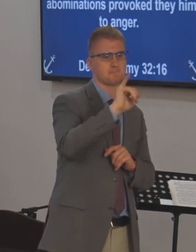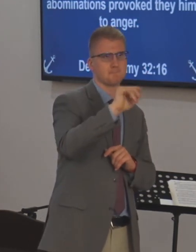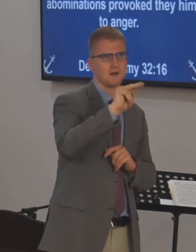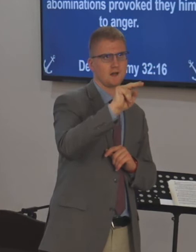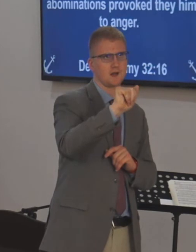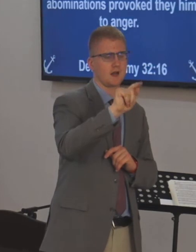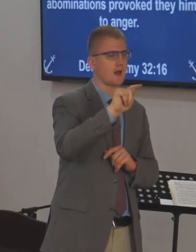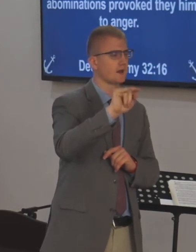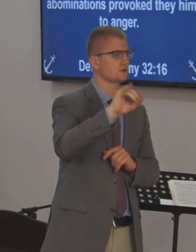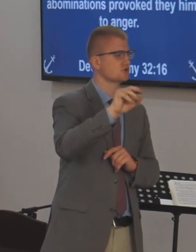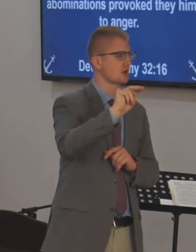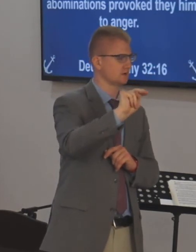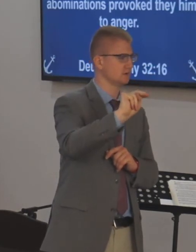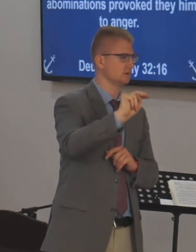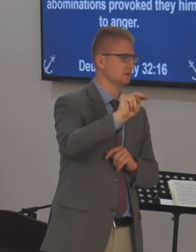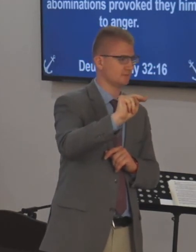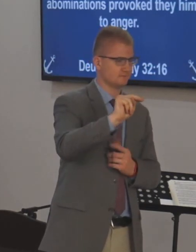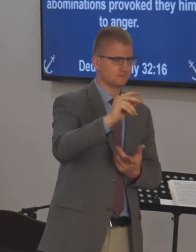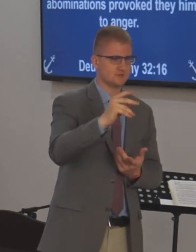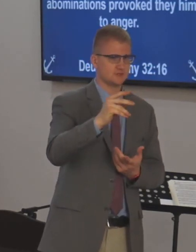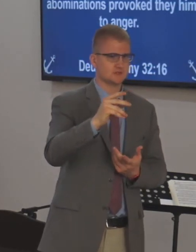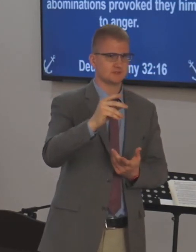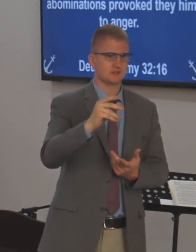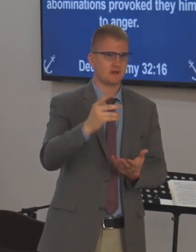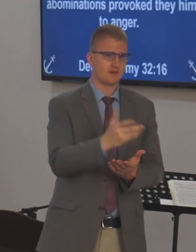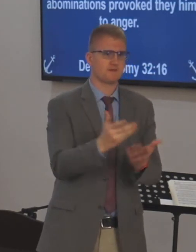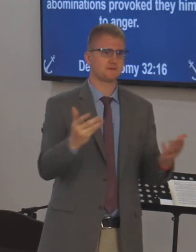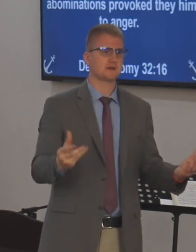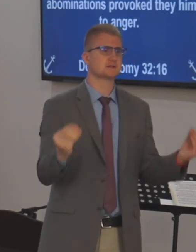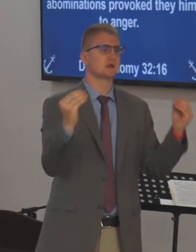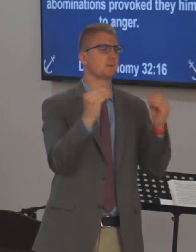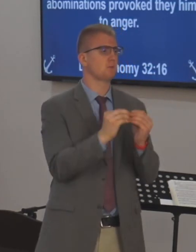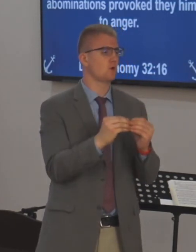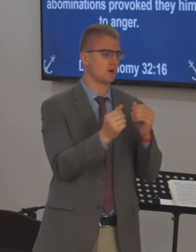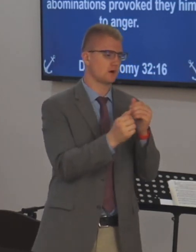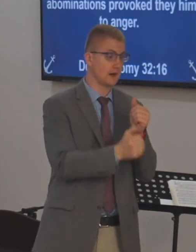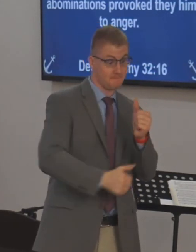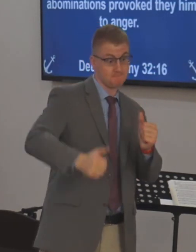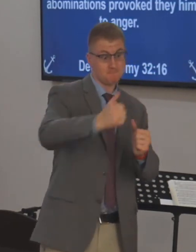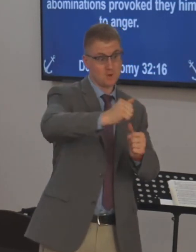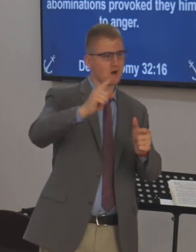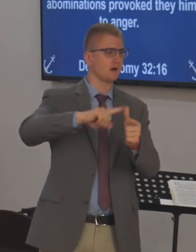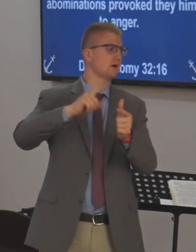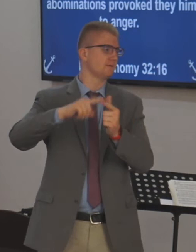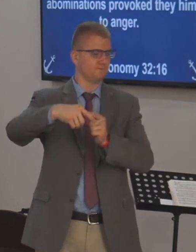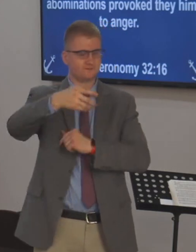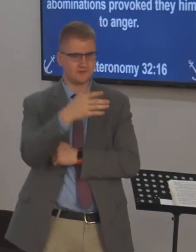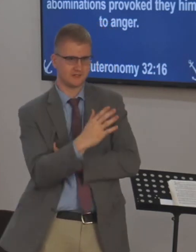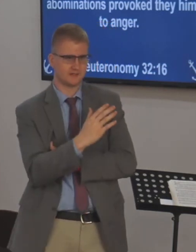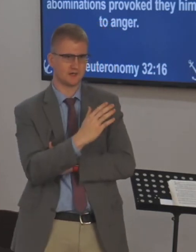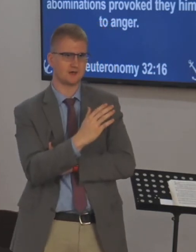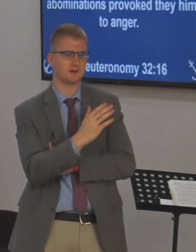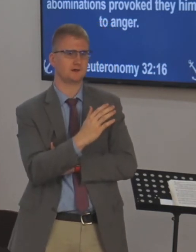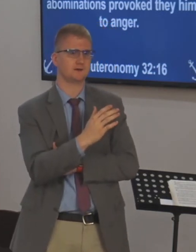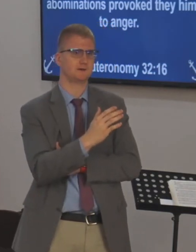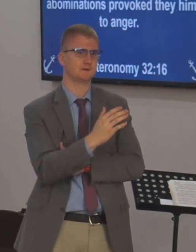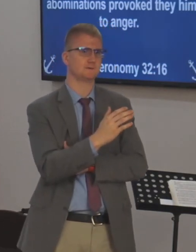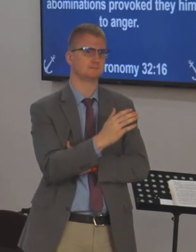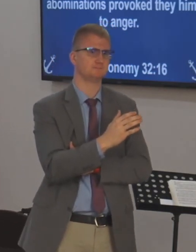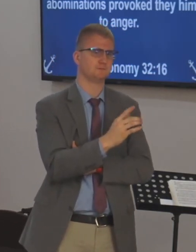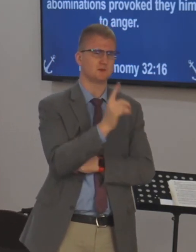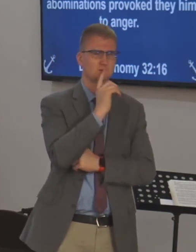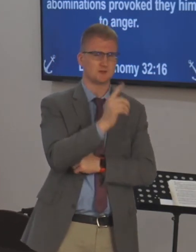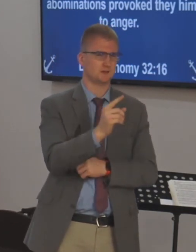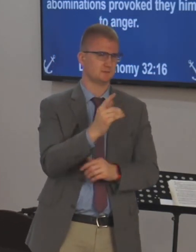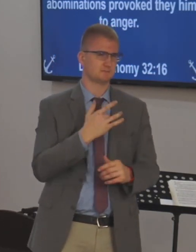everything that is more important to you than Jesus Christ. Everything. I live by the Genesee River, and it really bothers me. I'm on my way to